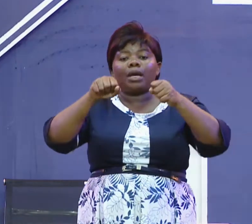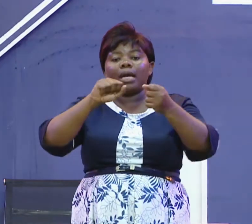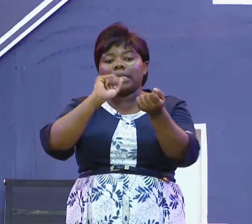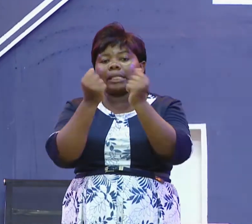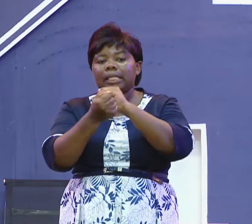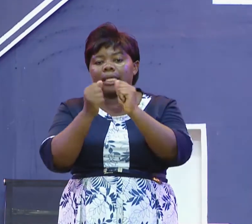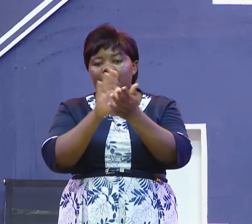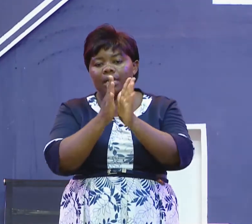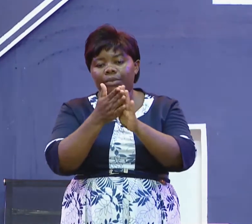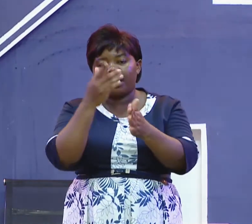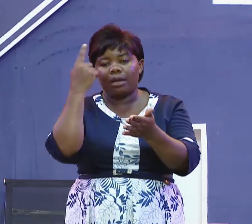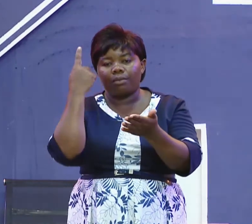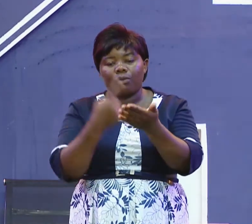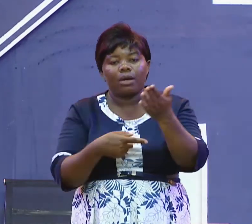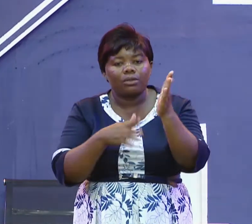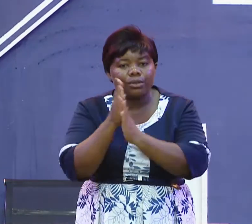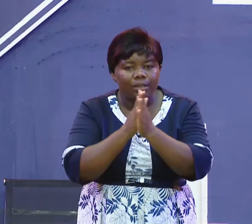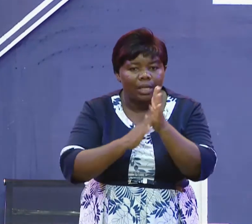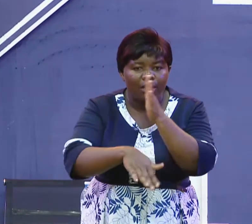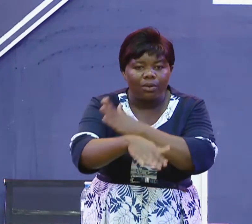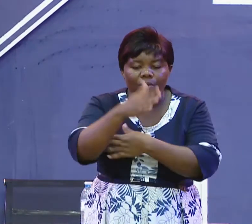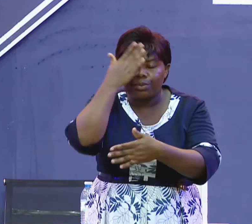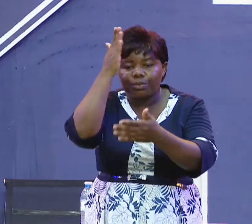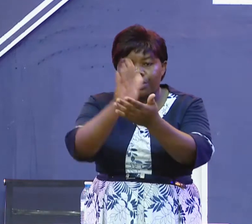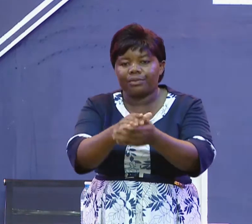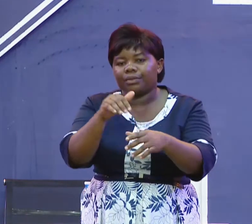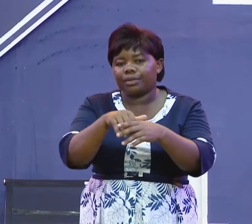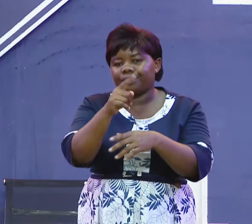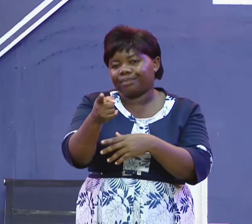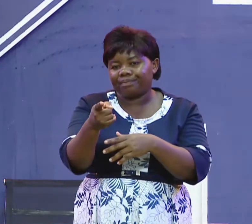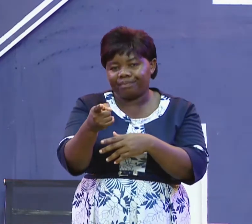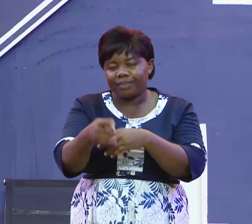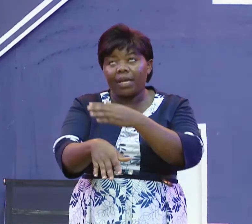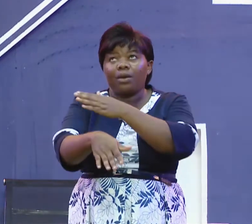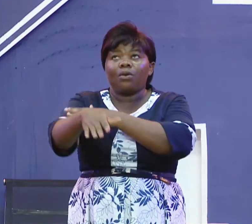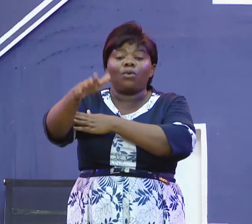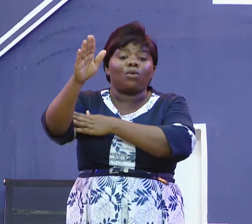can become it. God believes in it. And